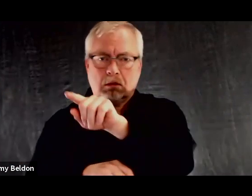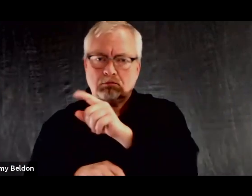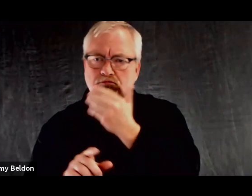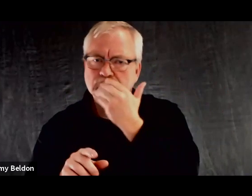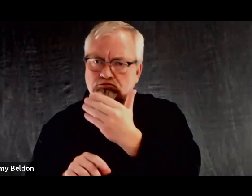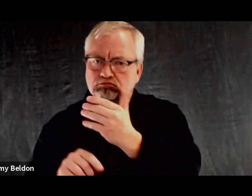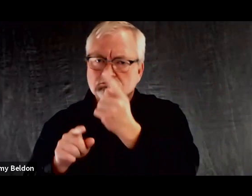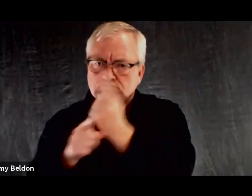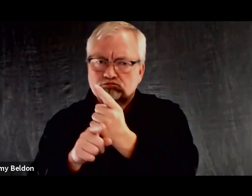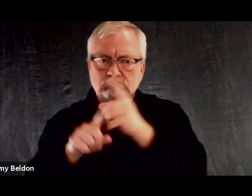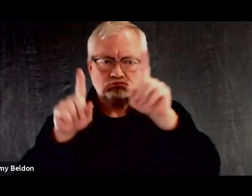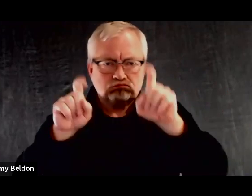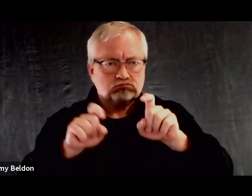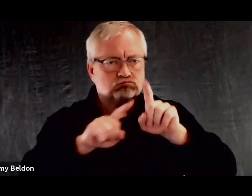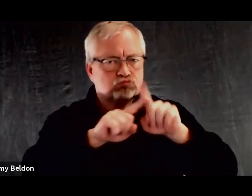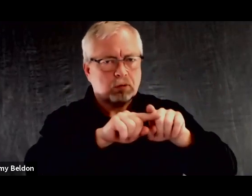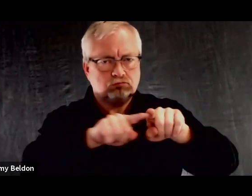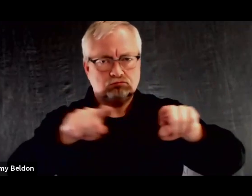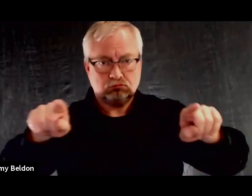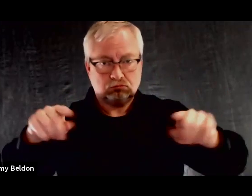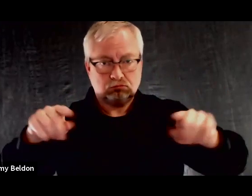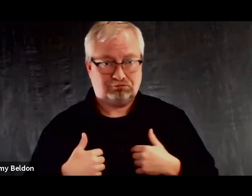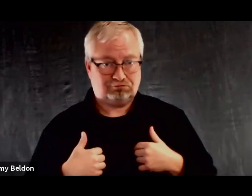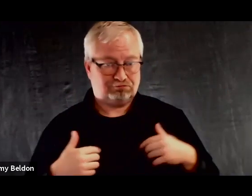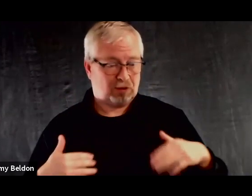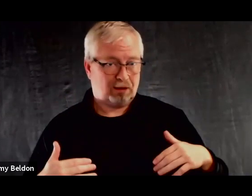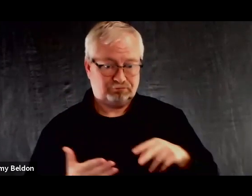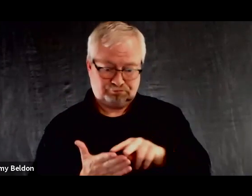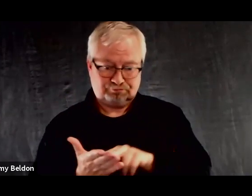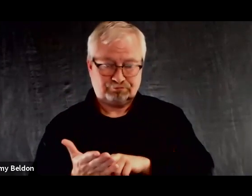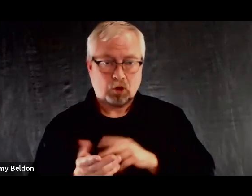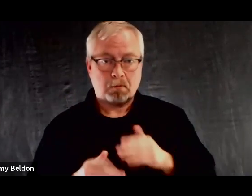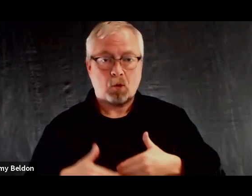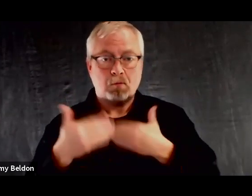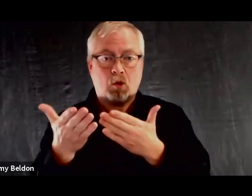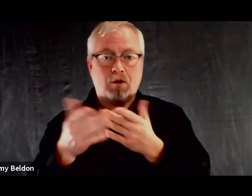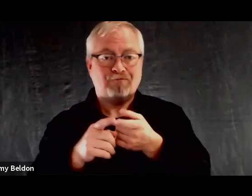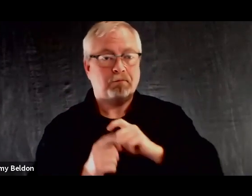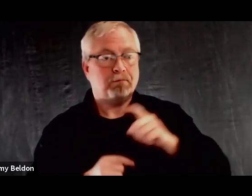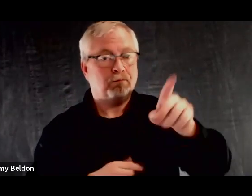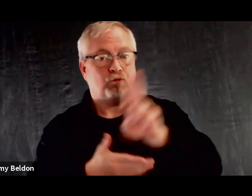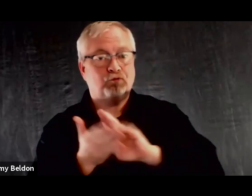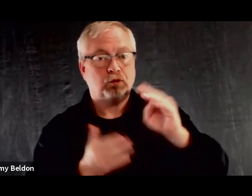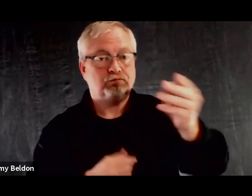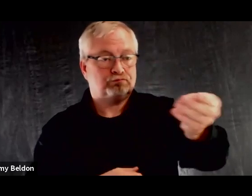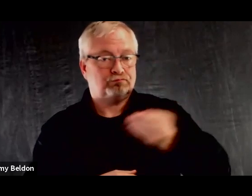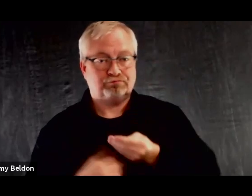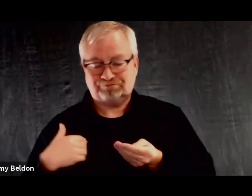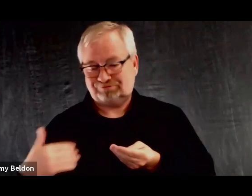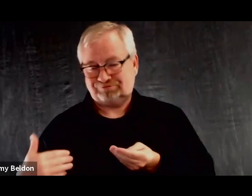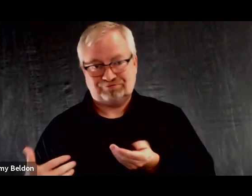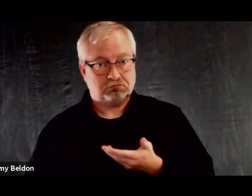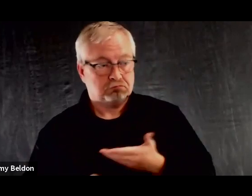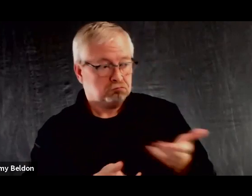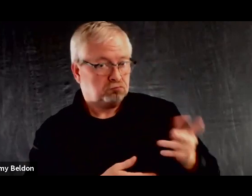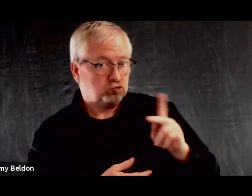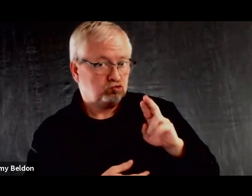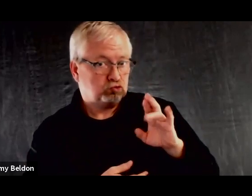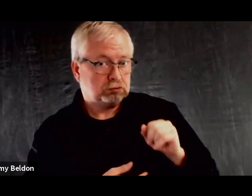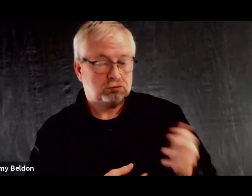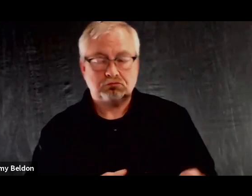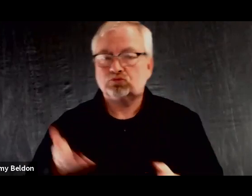I don't know if Chris has. I have not, but I just wanted to clarify something because you said PCR serology, and those are